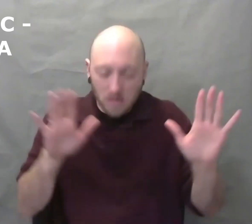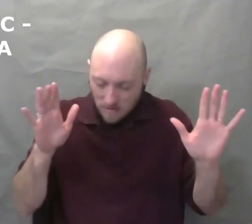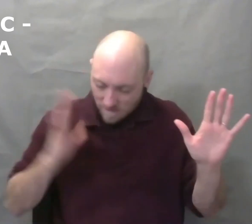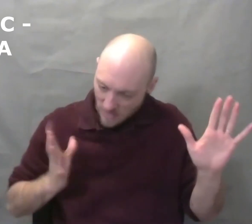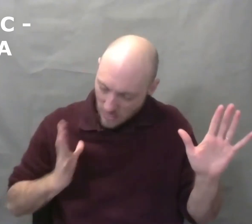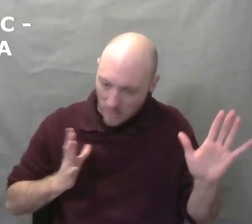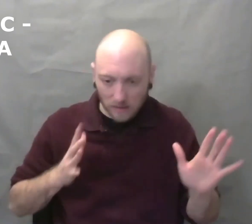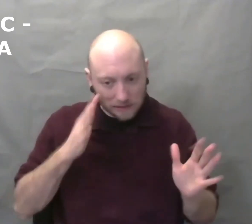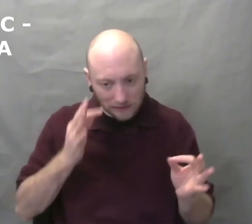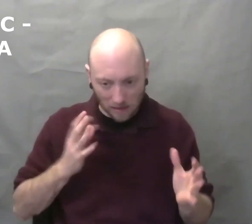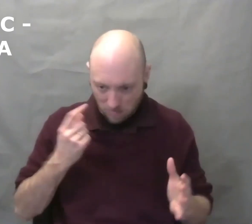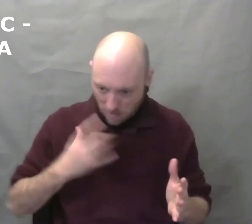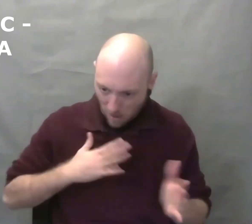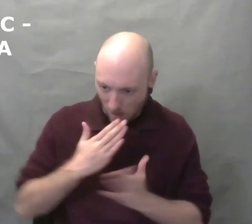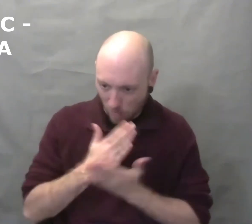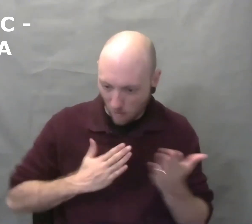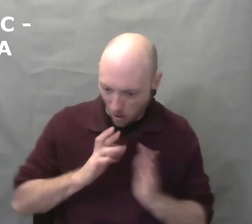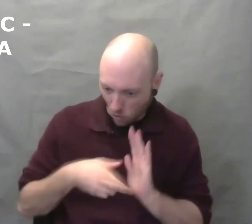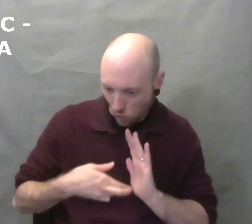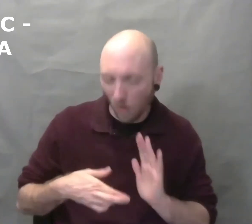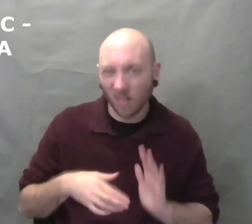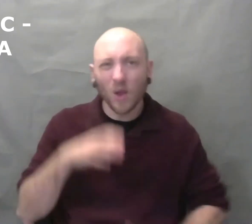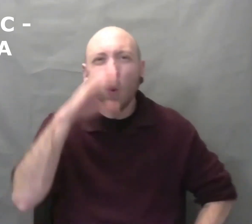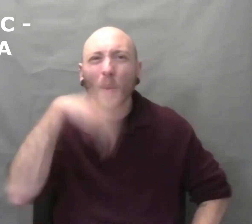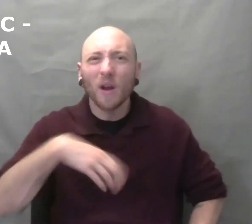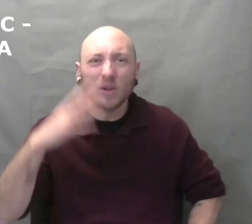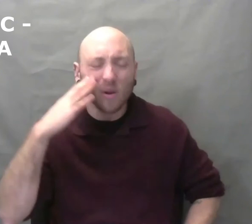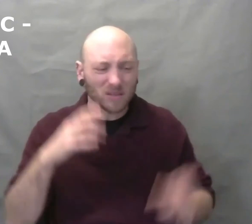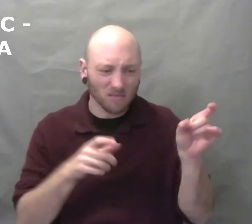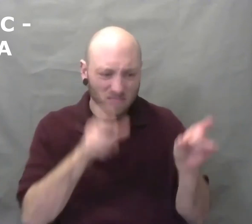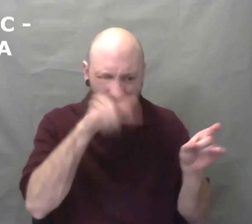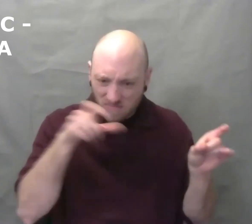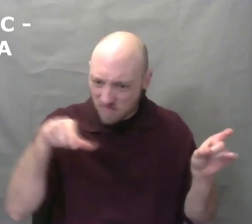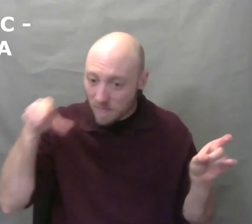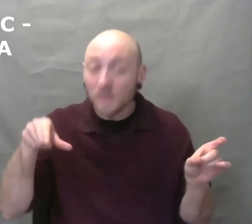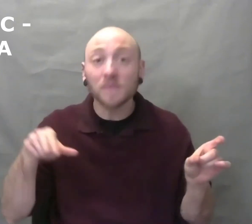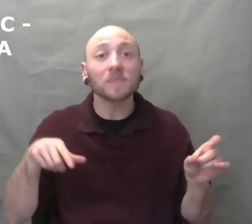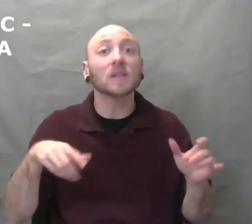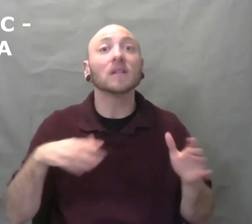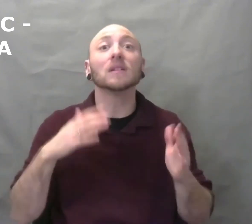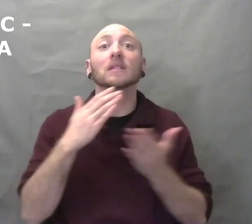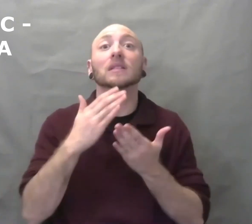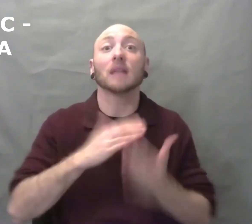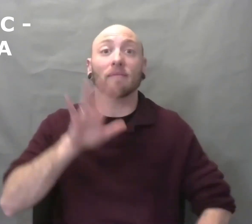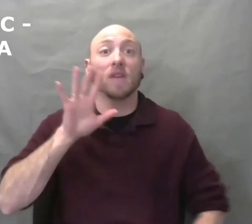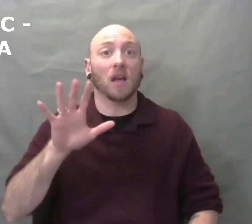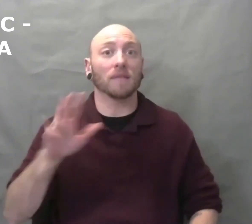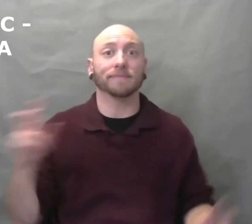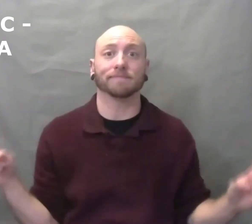yeah, it's kind of weird trying to find that. We sat on his lake by his house and got eaten by mosquitoes where I did step